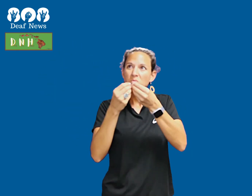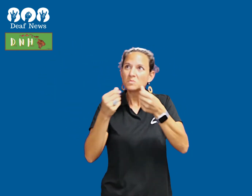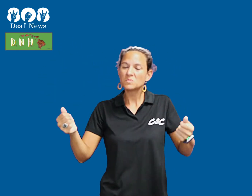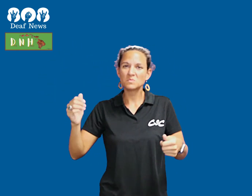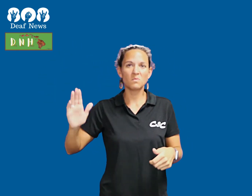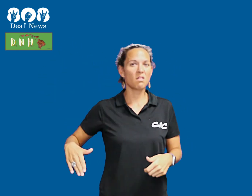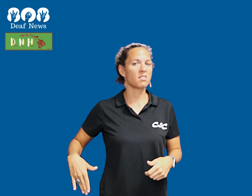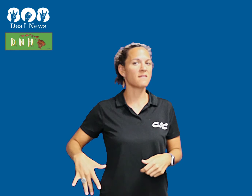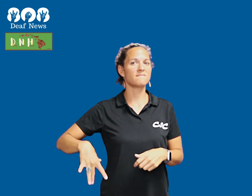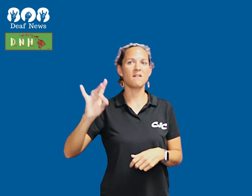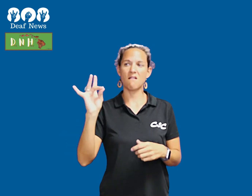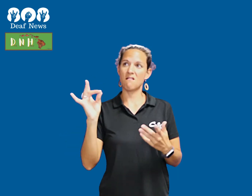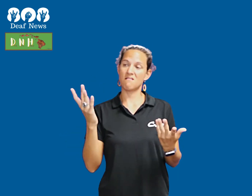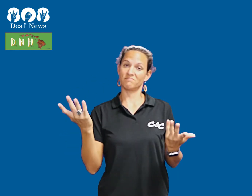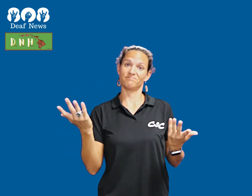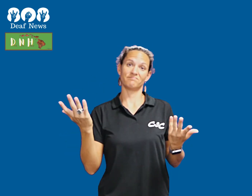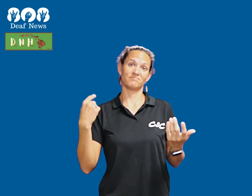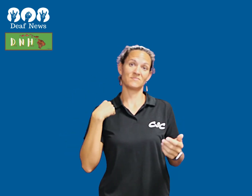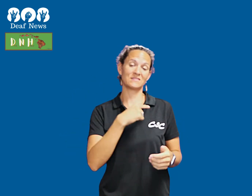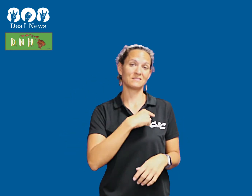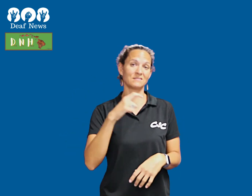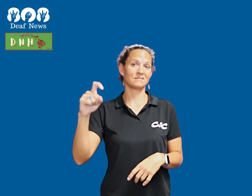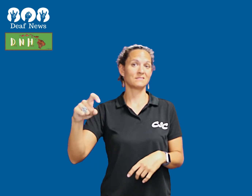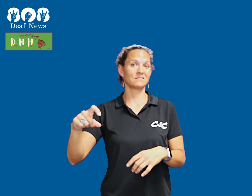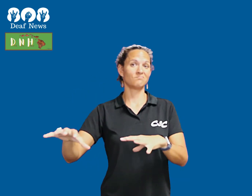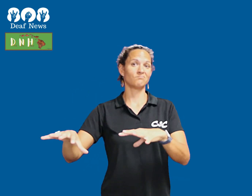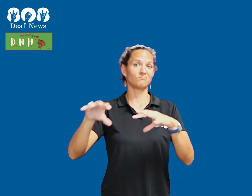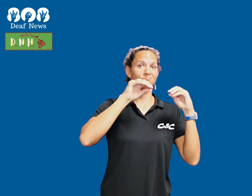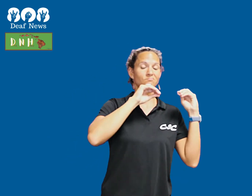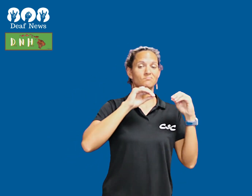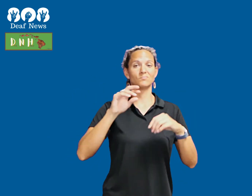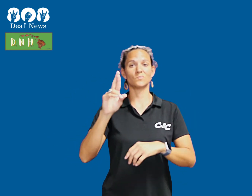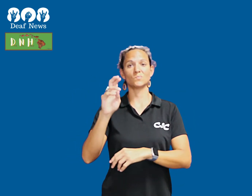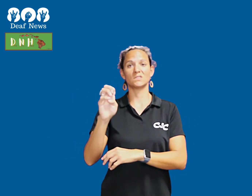If we can't find a solution, we need to retreat